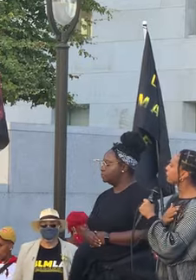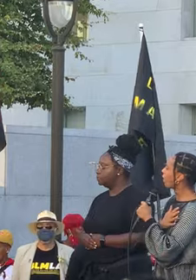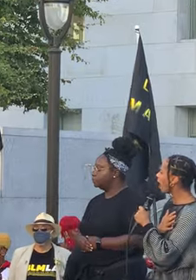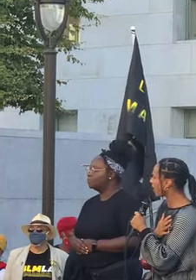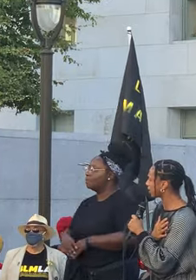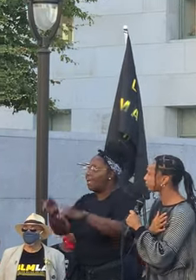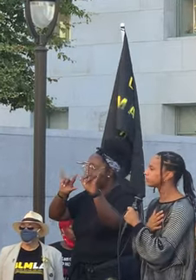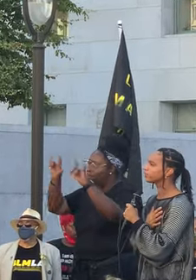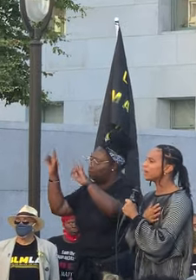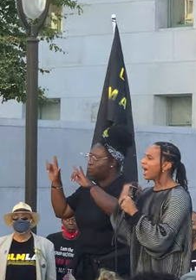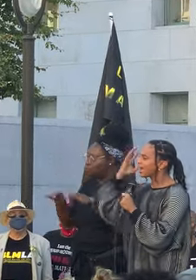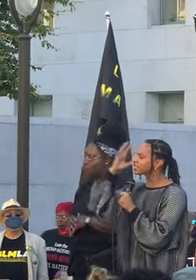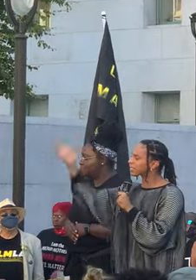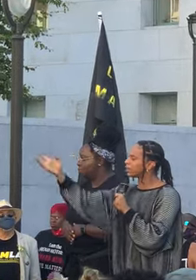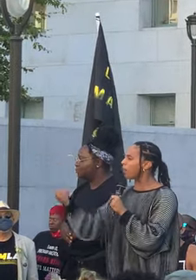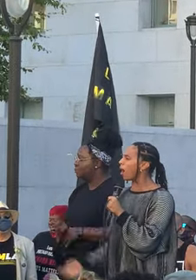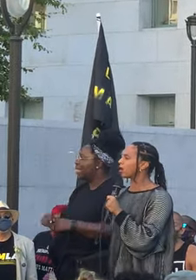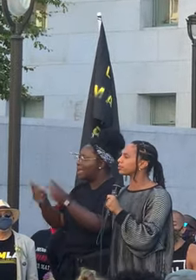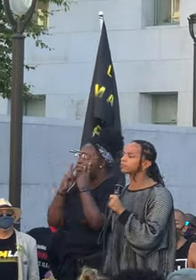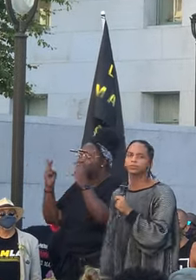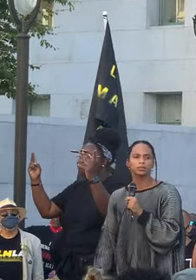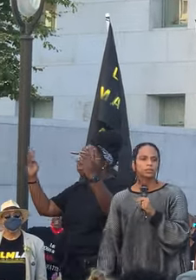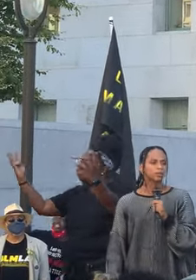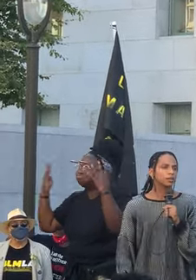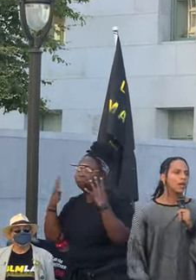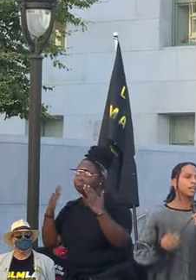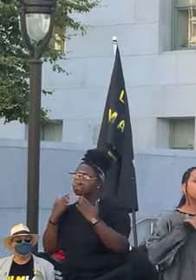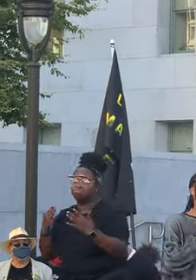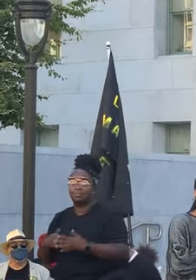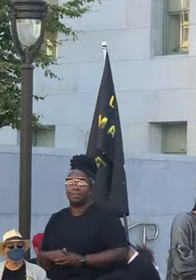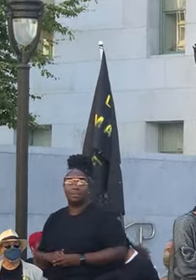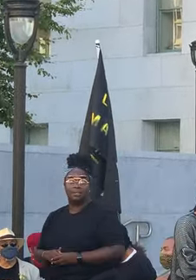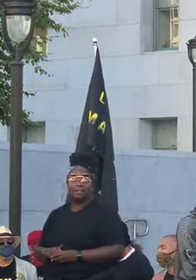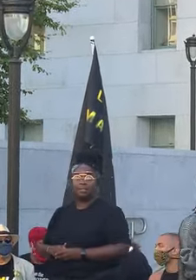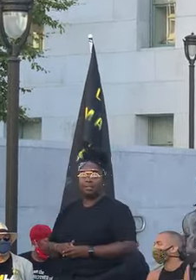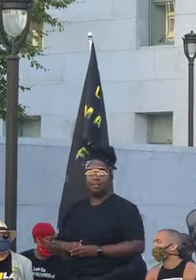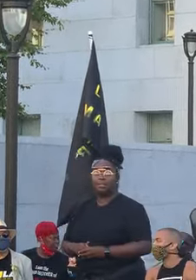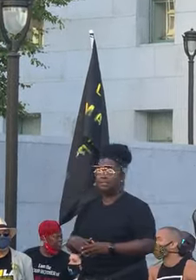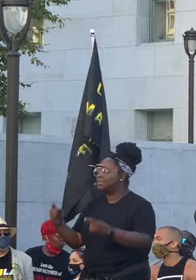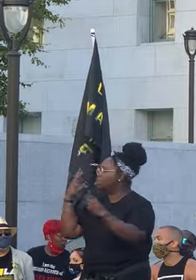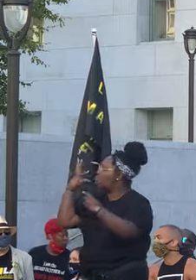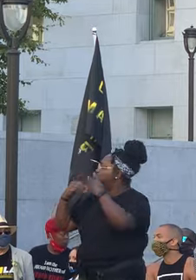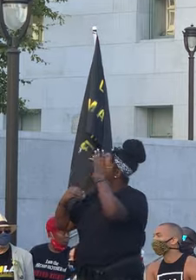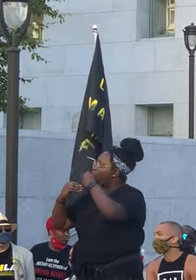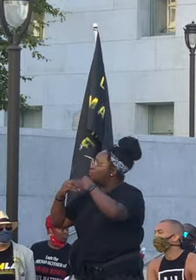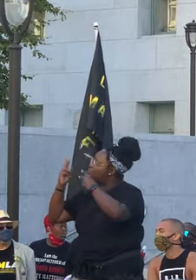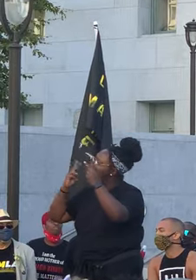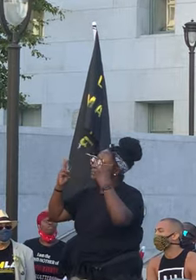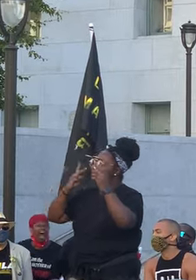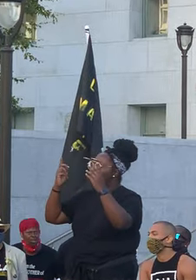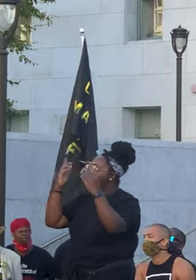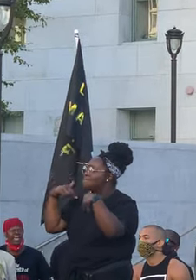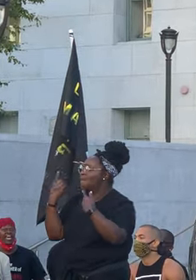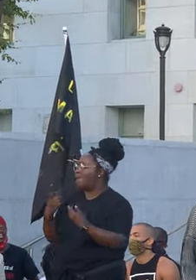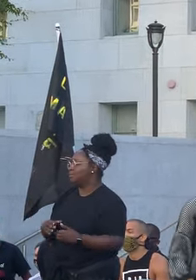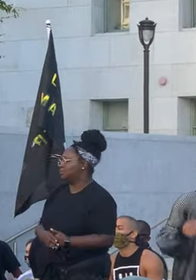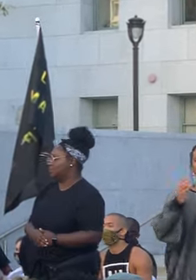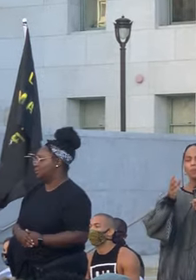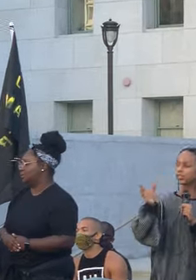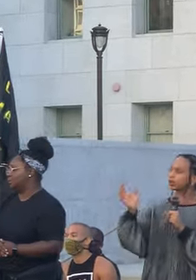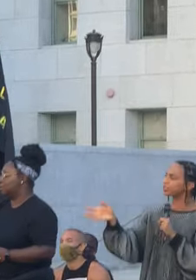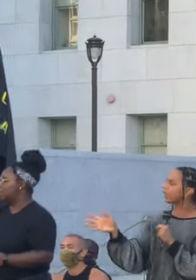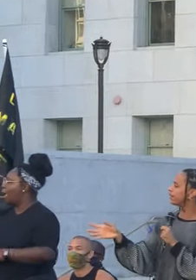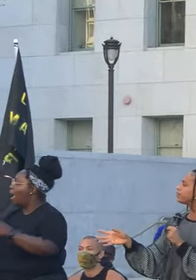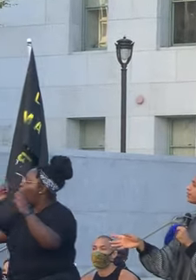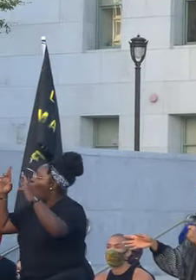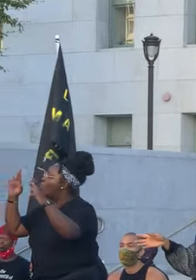I love you all, and I see you all. And it is such a beautiful thing to witness you all. I hope